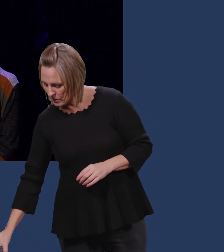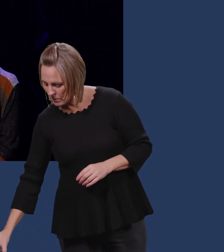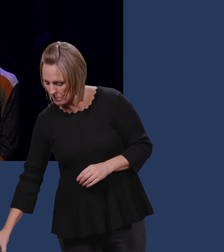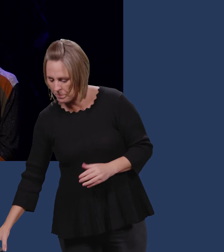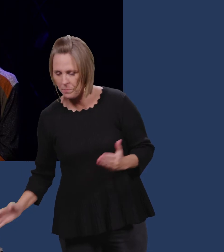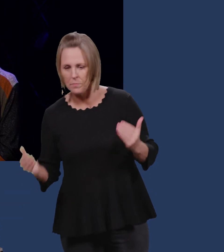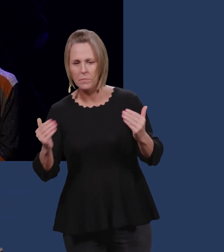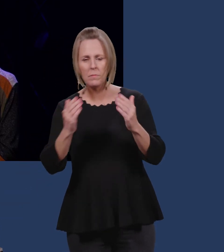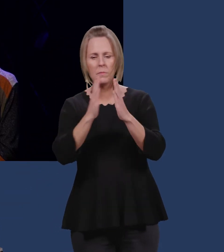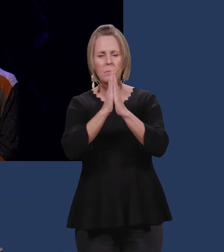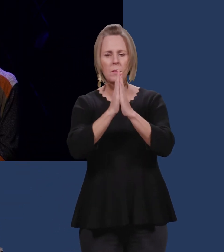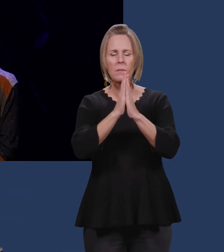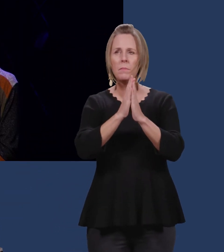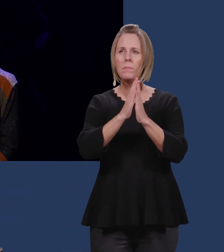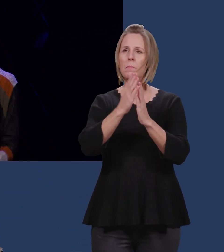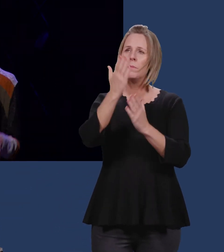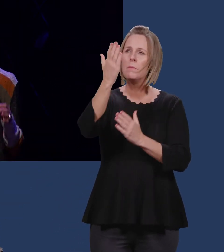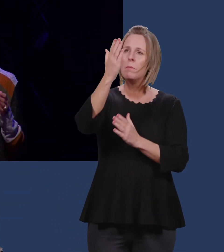Heavenly Father,